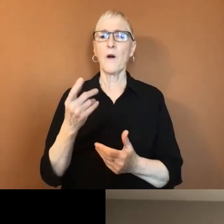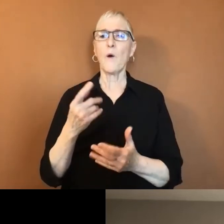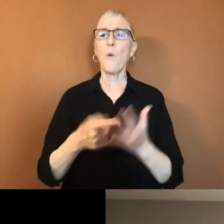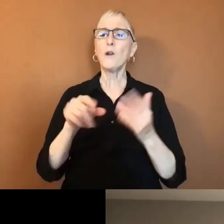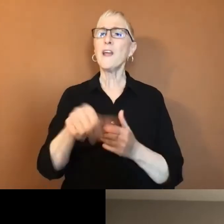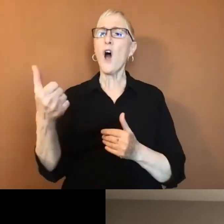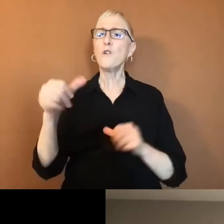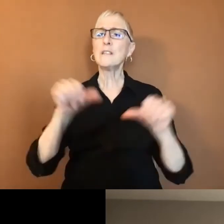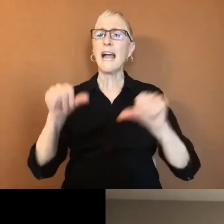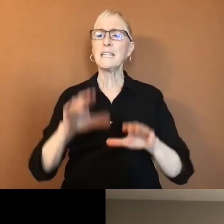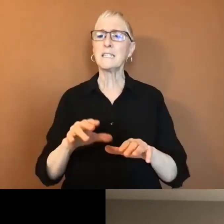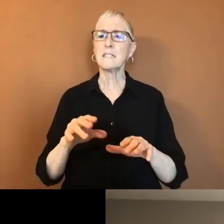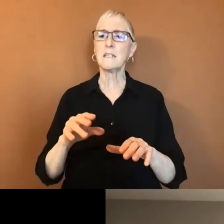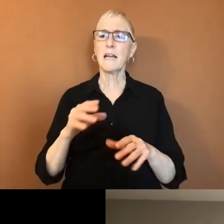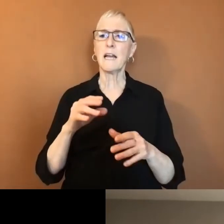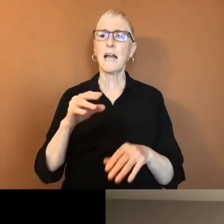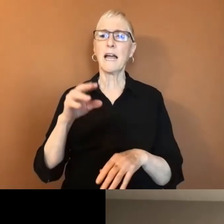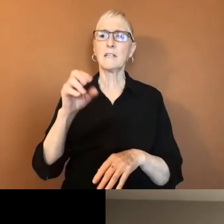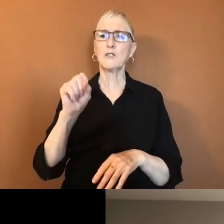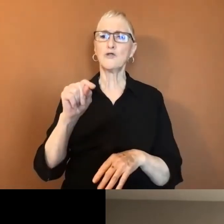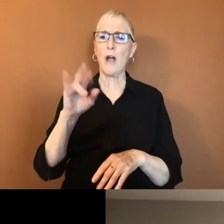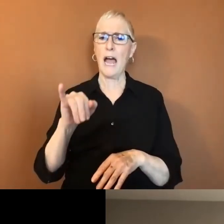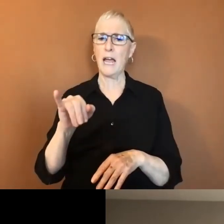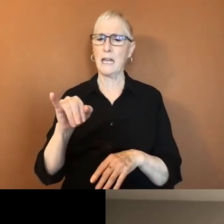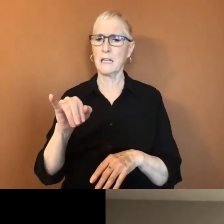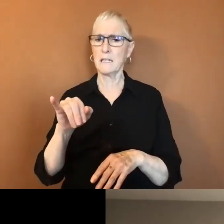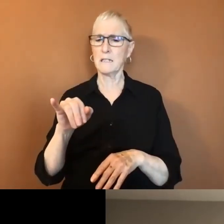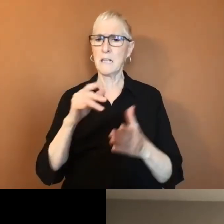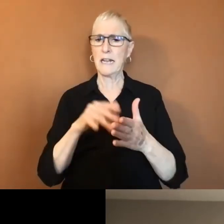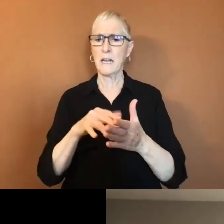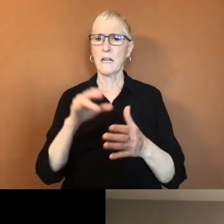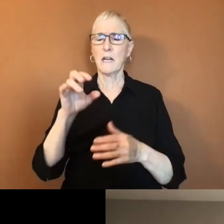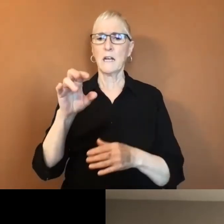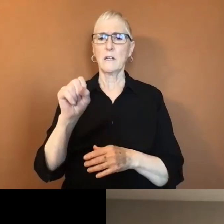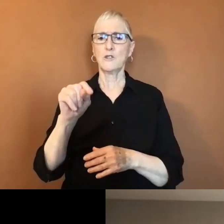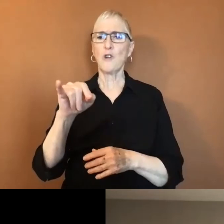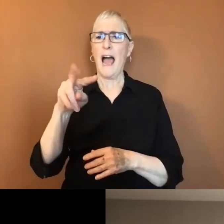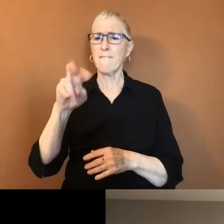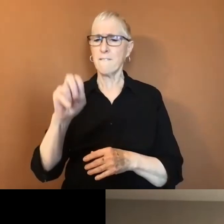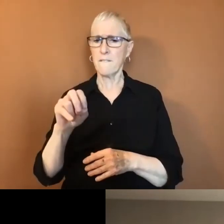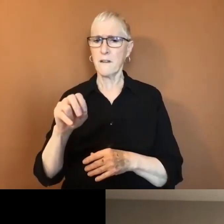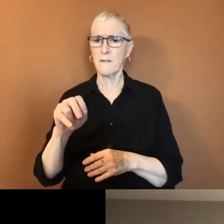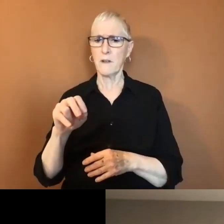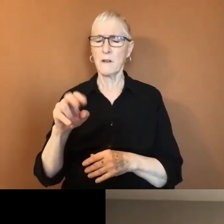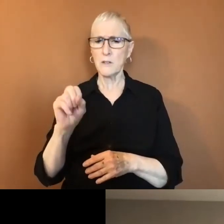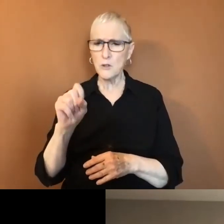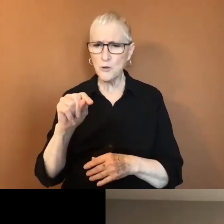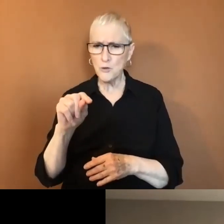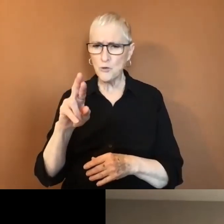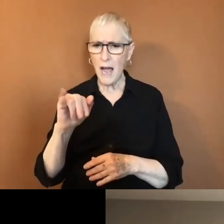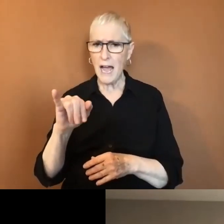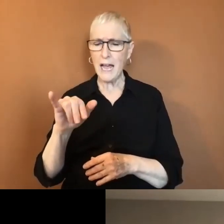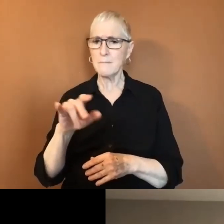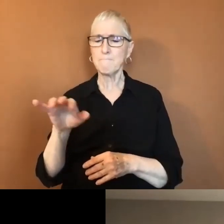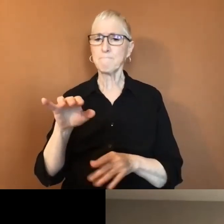scientists at STRI study? So you had mentioned there are lots and lots of people at STRI. tell us a little bit more about STRI and what,